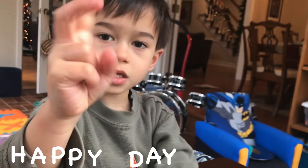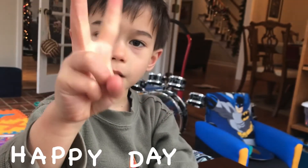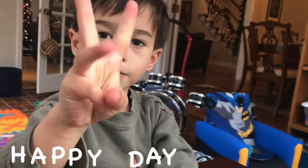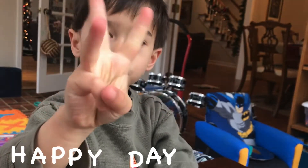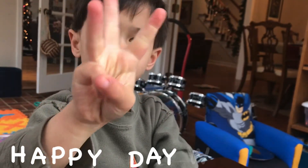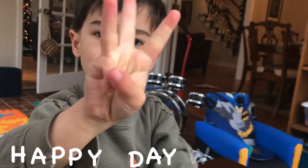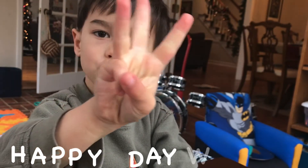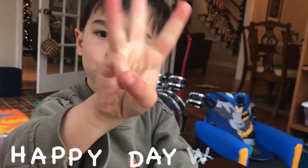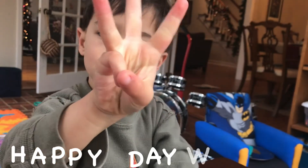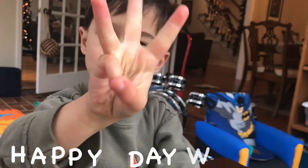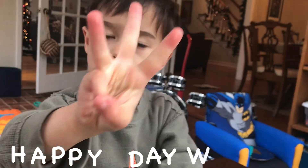W